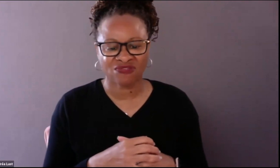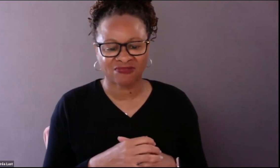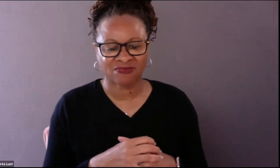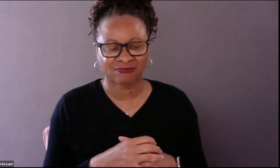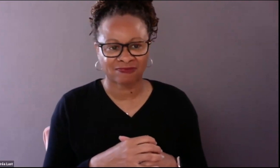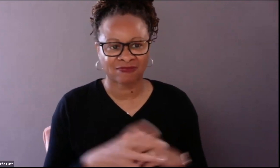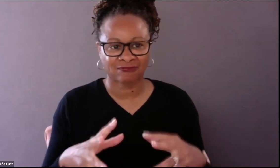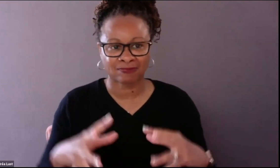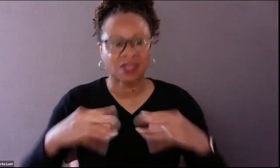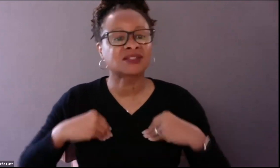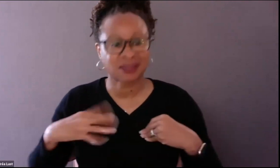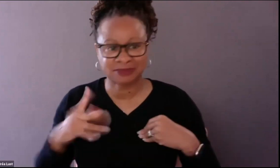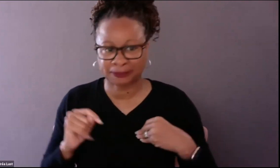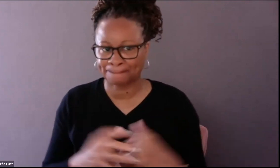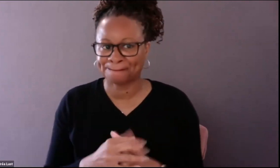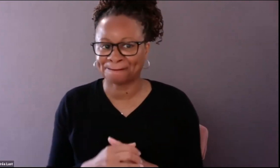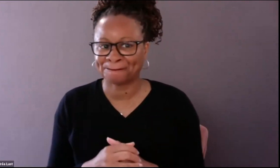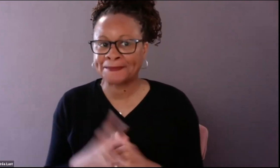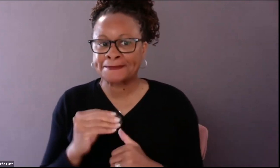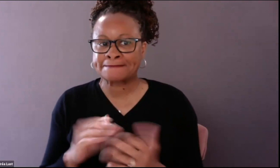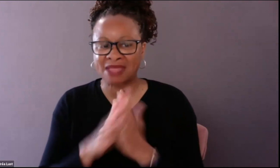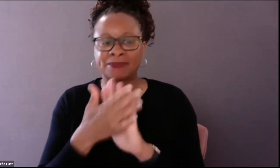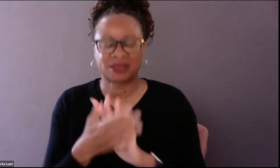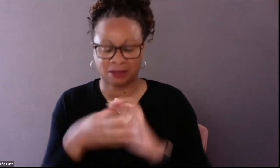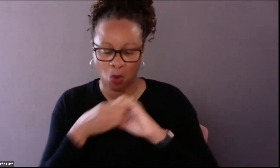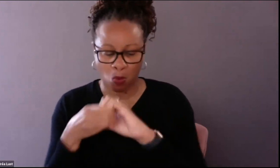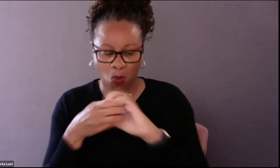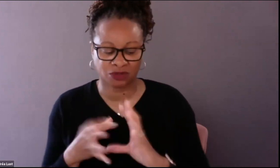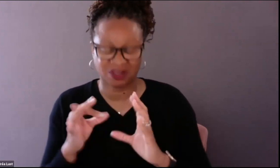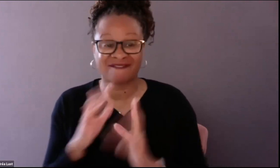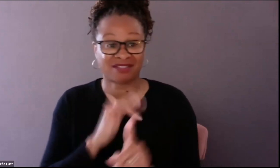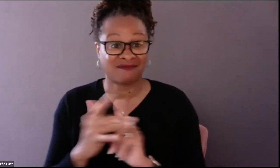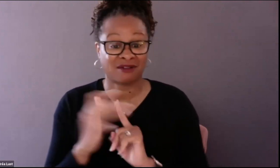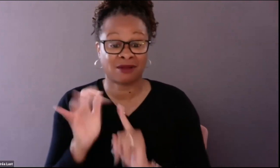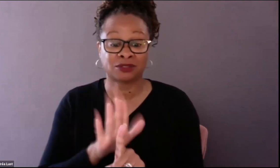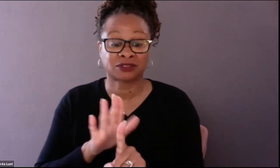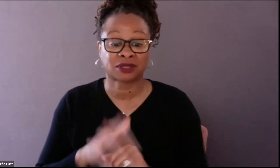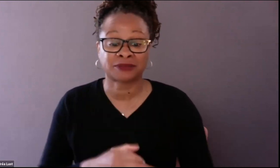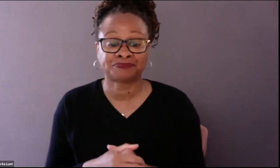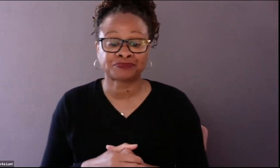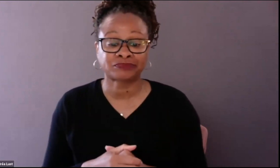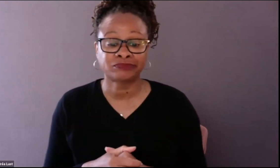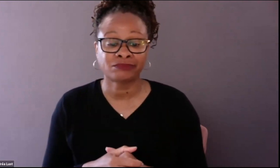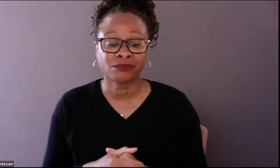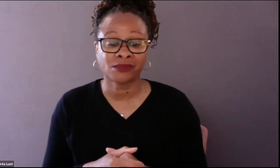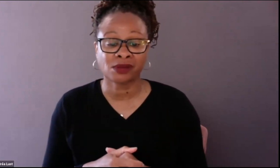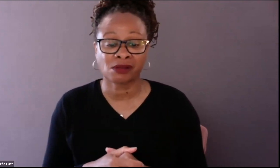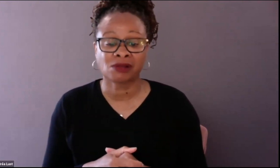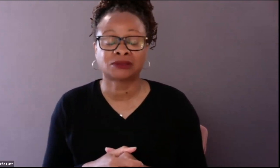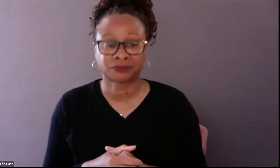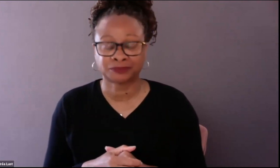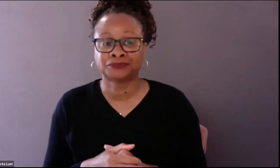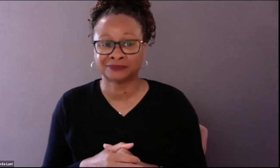accepted and became owners of the environment. There's solidarity all over the place in Bogotá on